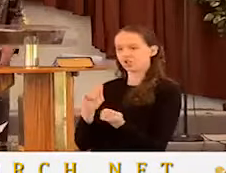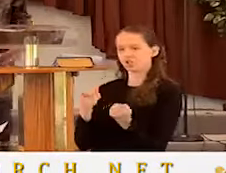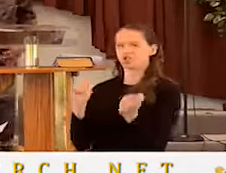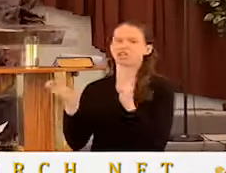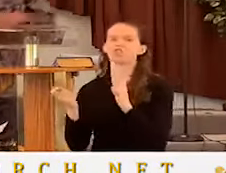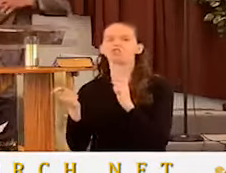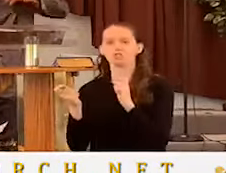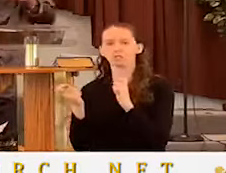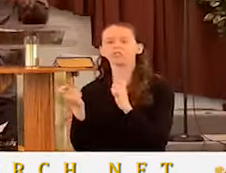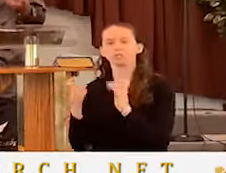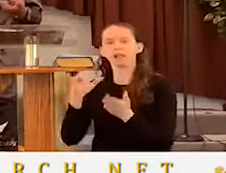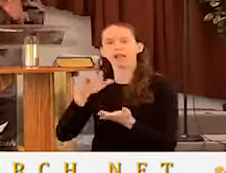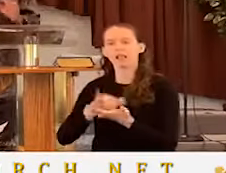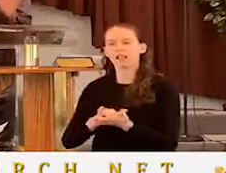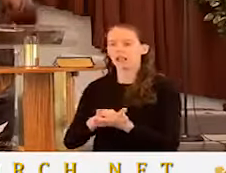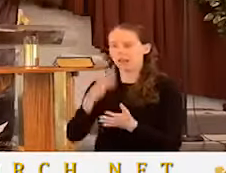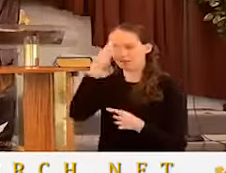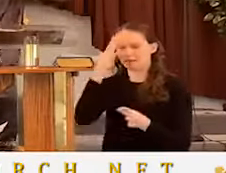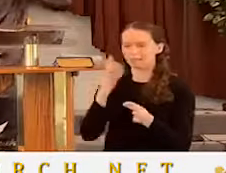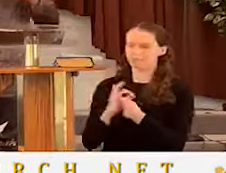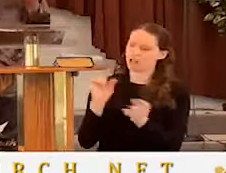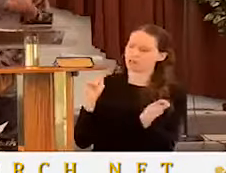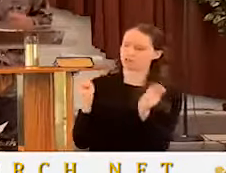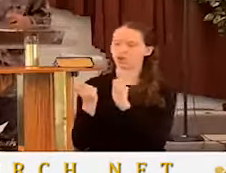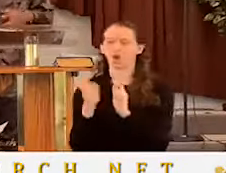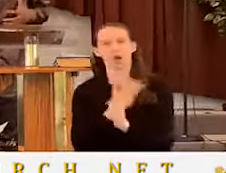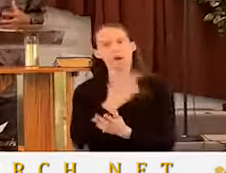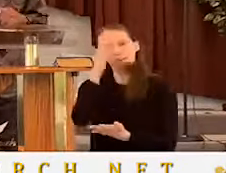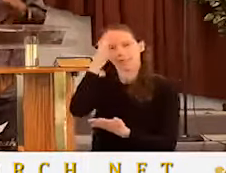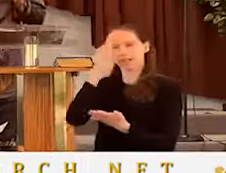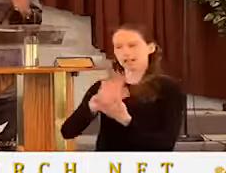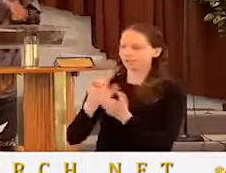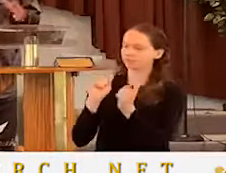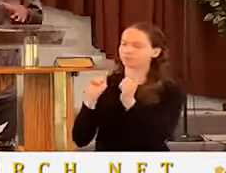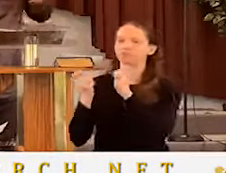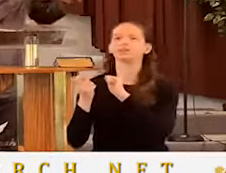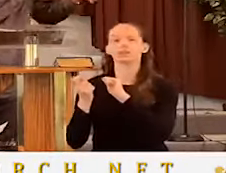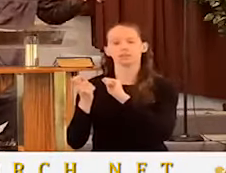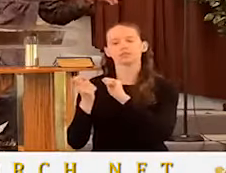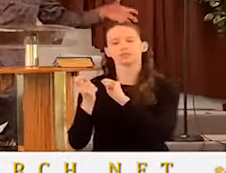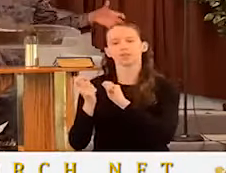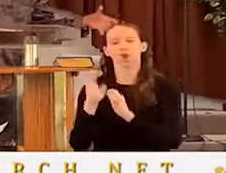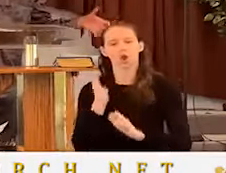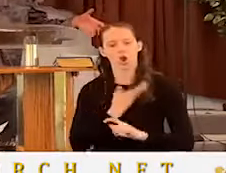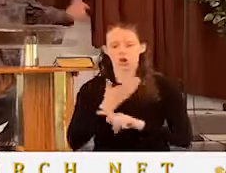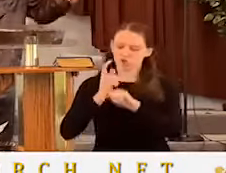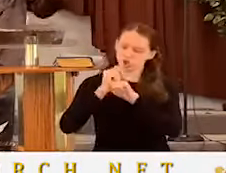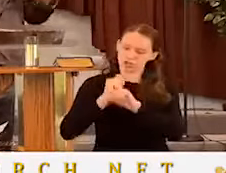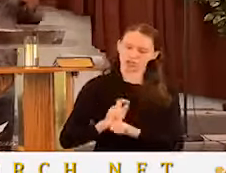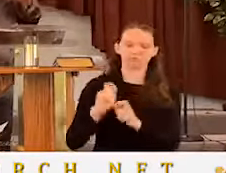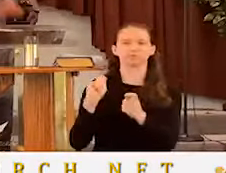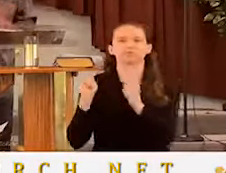shifting. It's a shift of faith. It's a shift of beliefs. It's a shift of our traditions